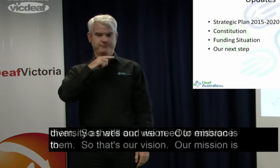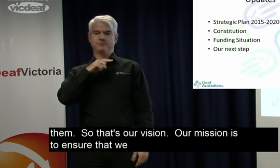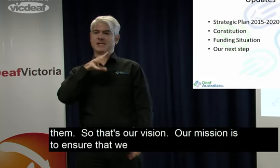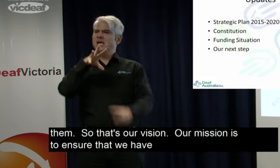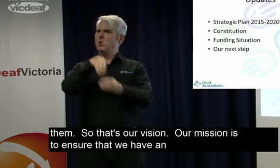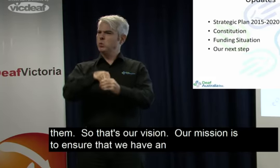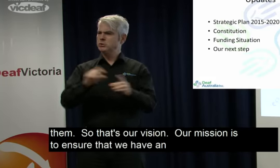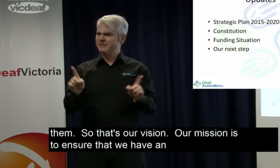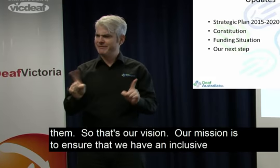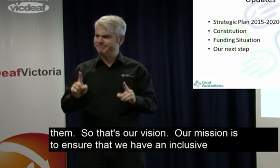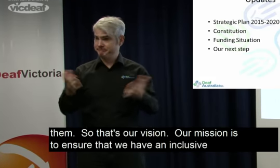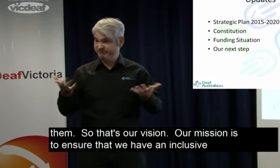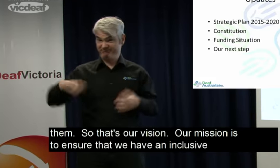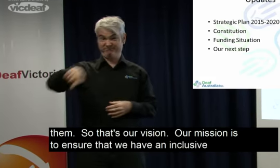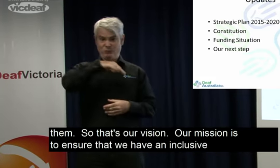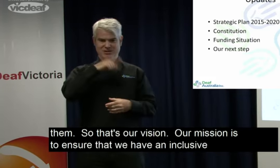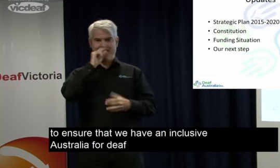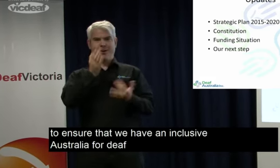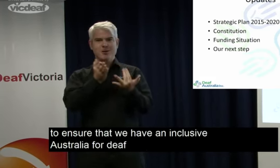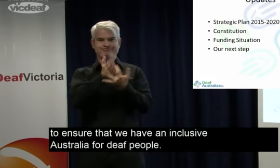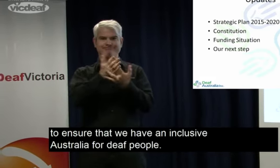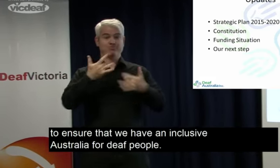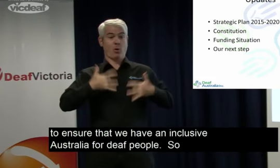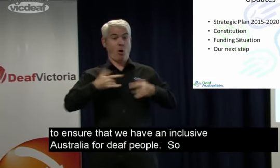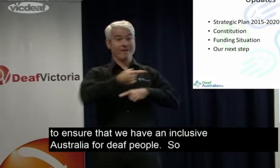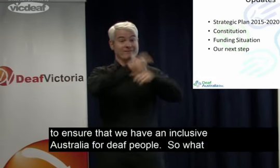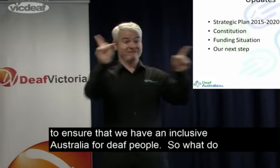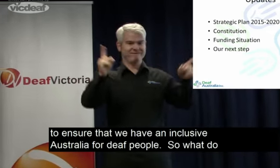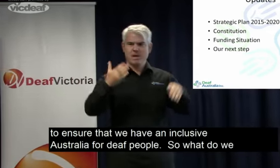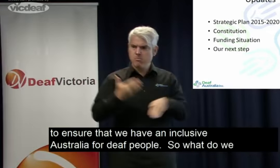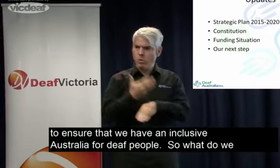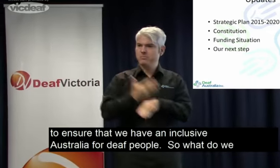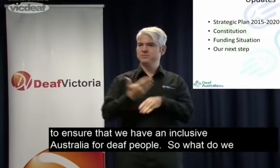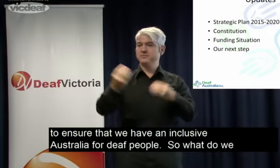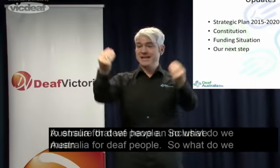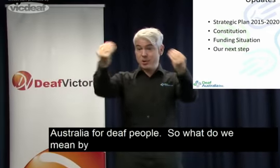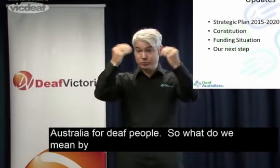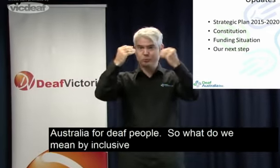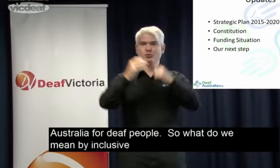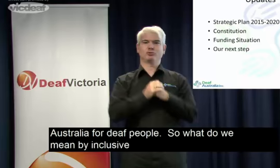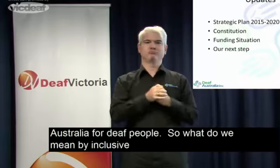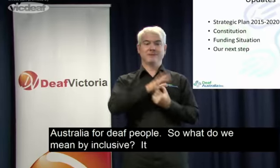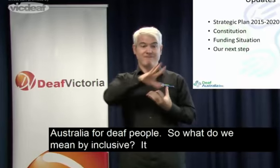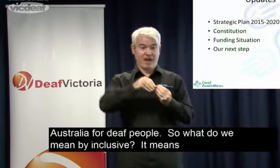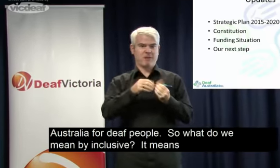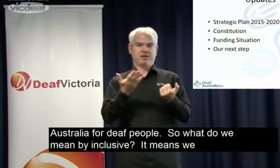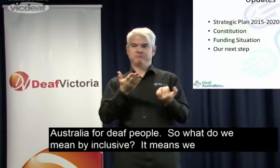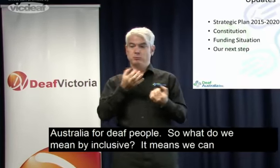people. So what do we mean by inclusive? It means that we can access everyday life, employment opportunities,